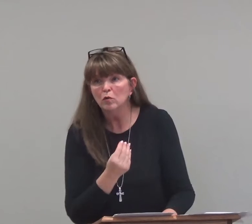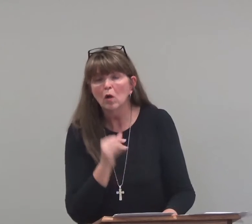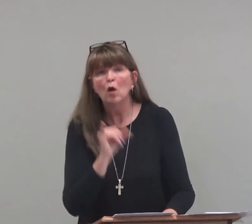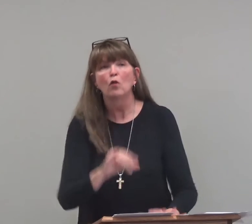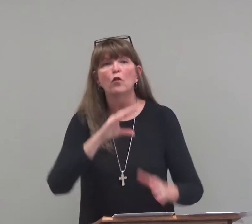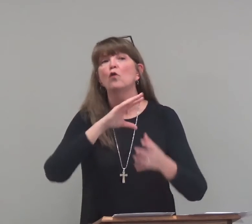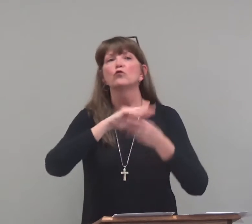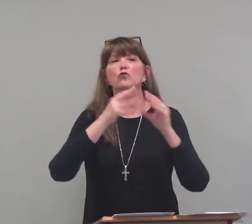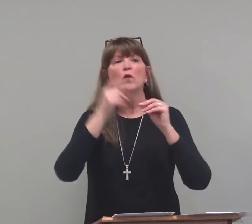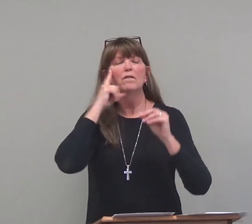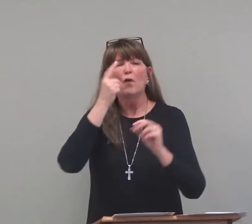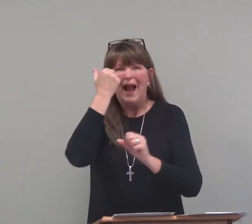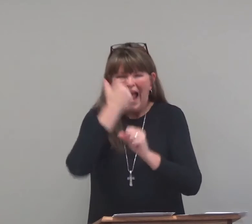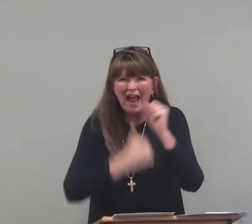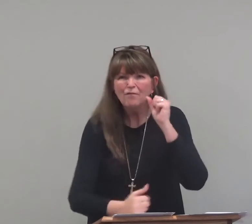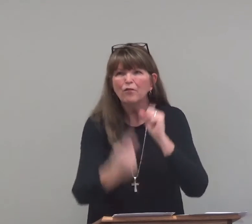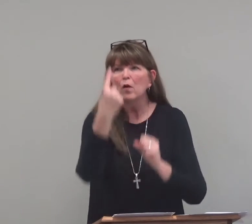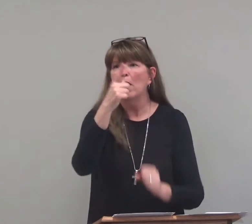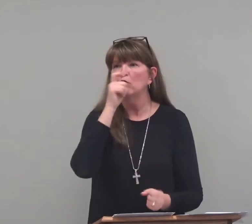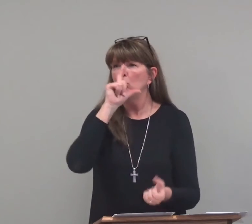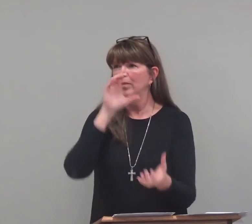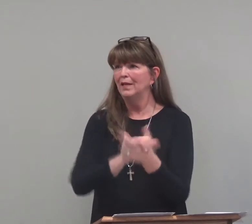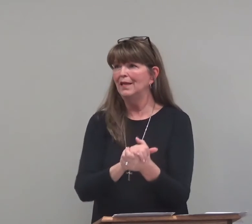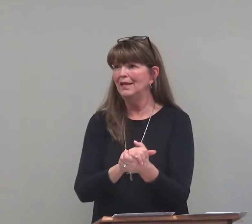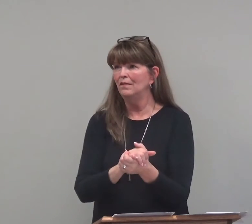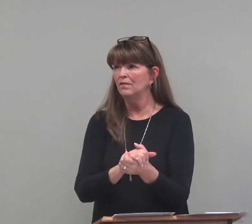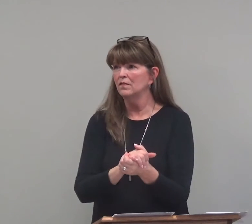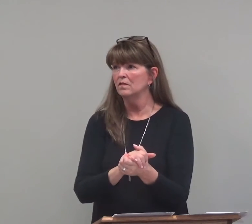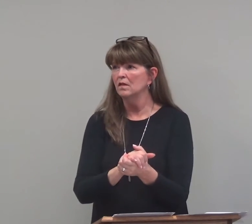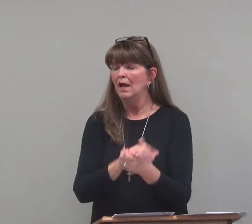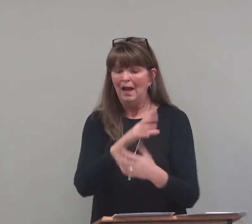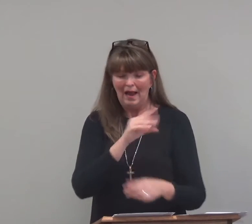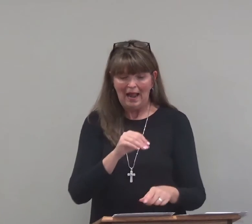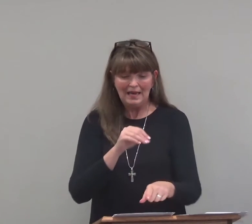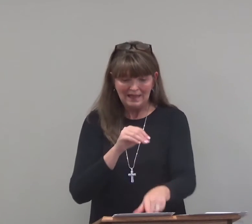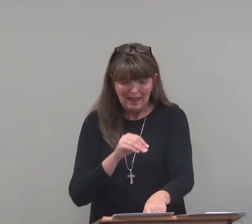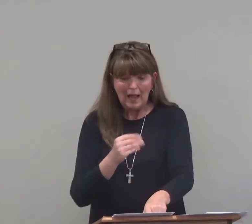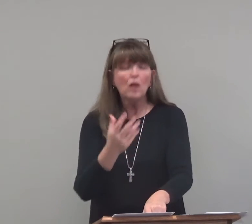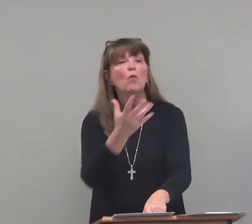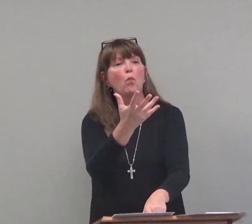for the Jewish people. These stories are for absolutely everyone who believes.